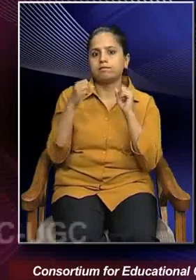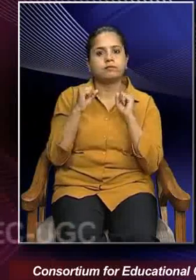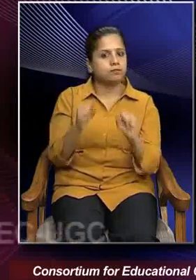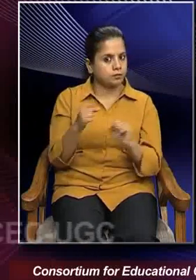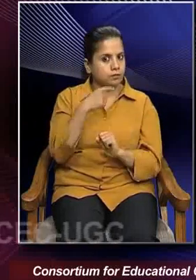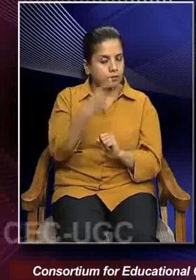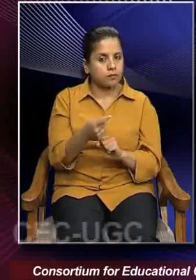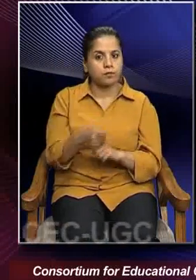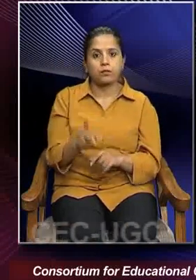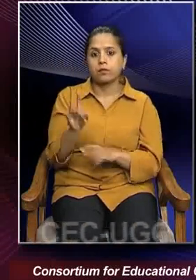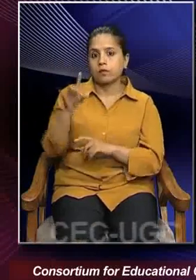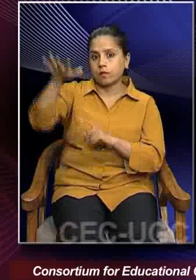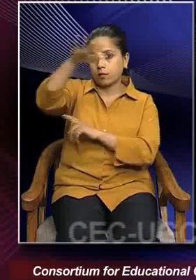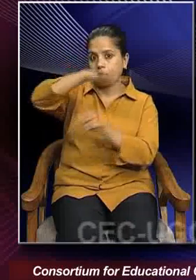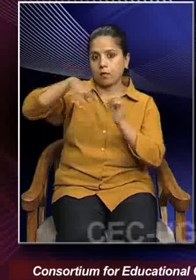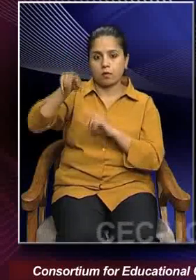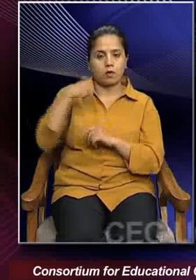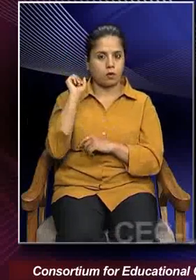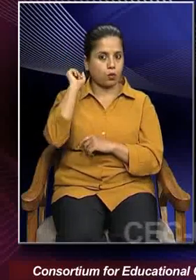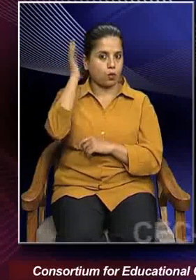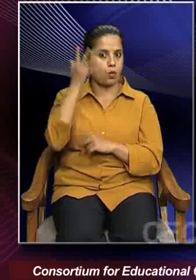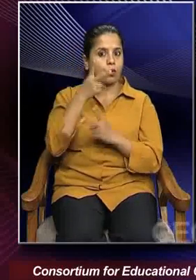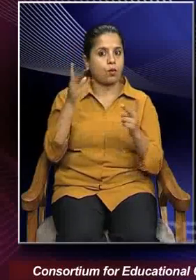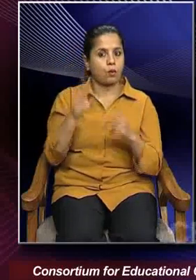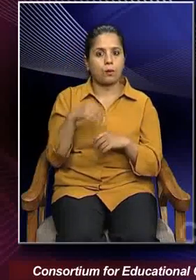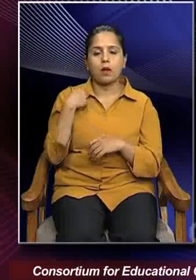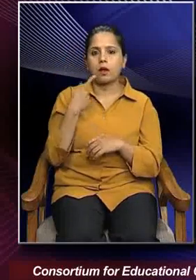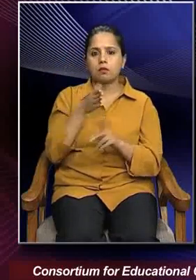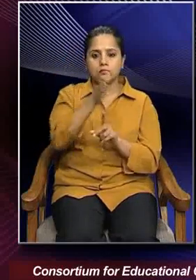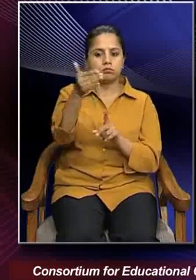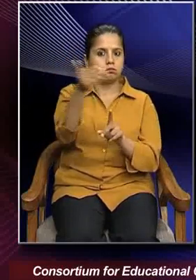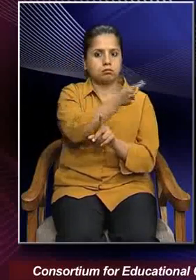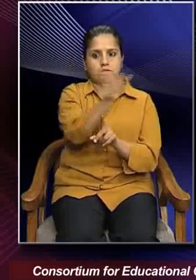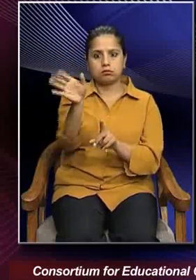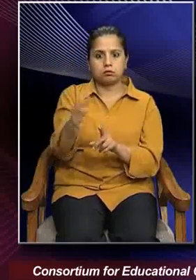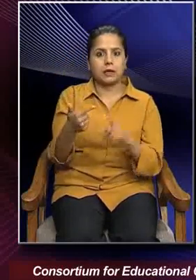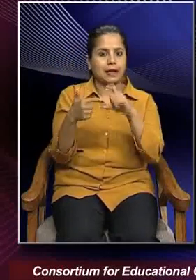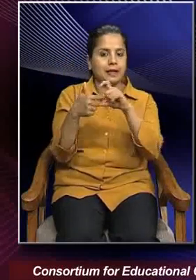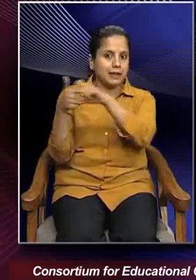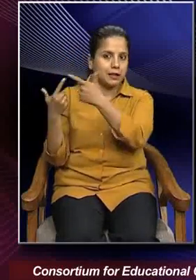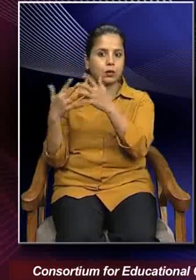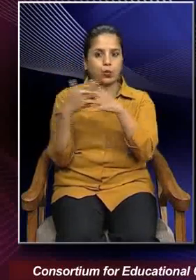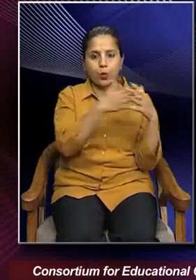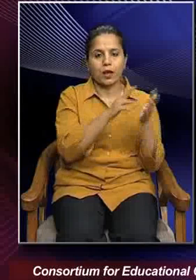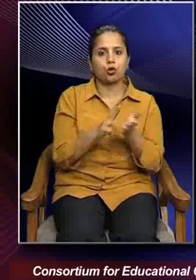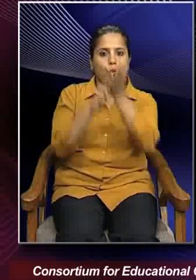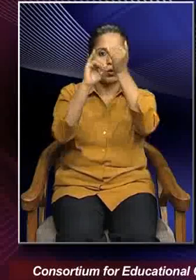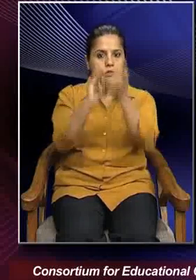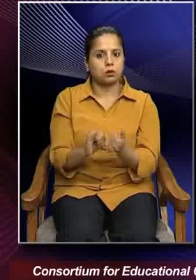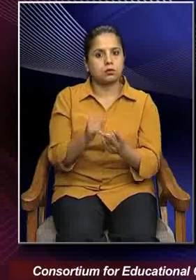Space is the cause of our cognition of directions such as east, west, north, south,